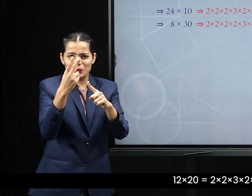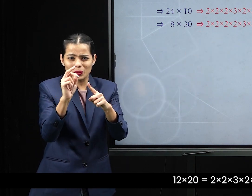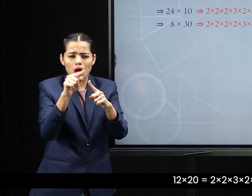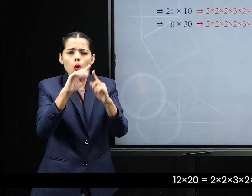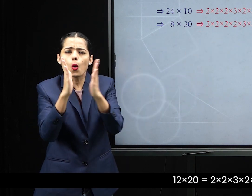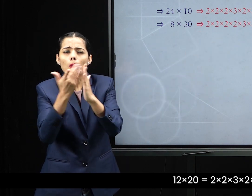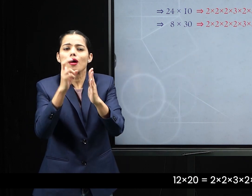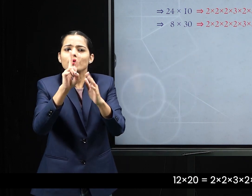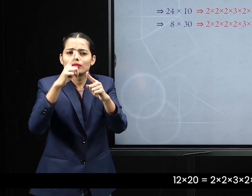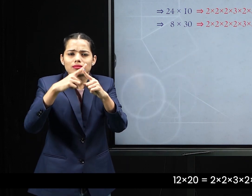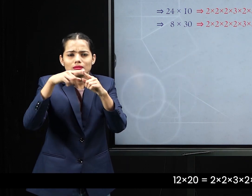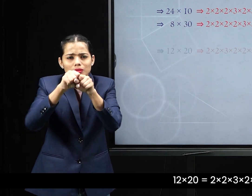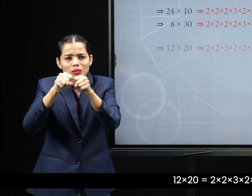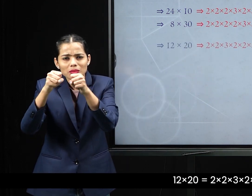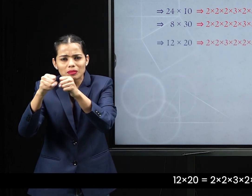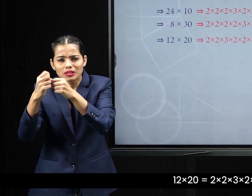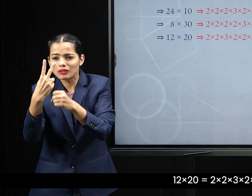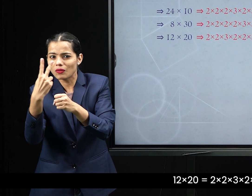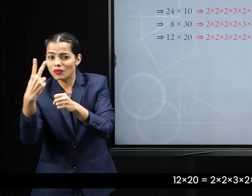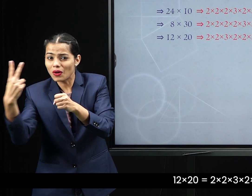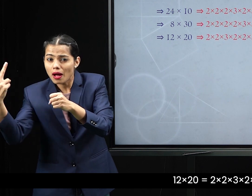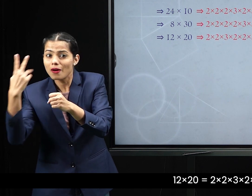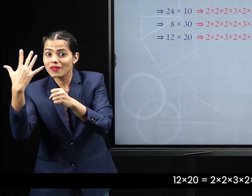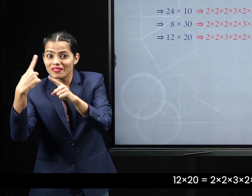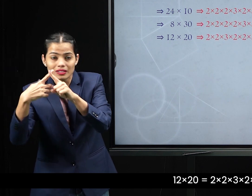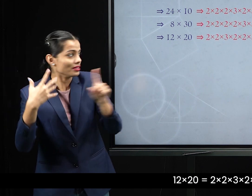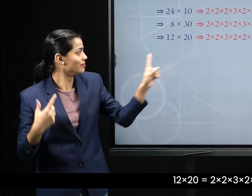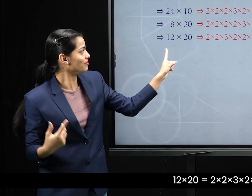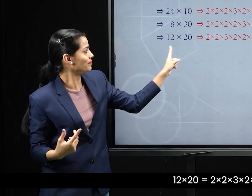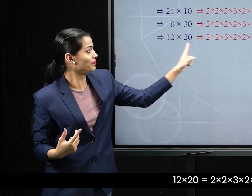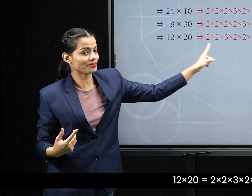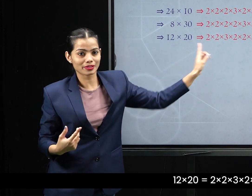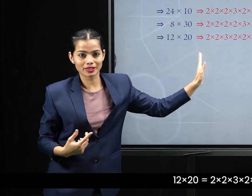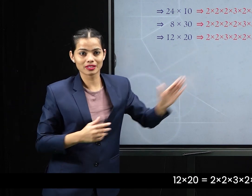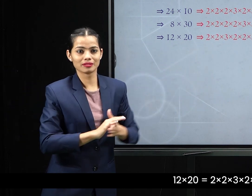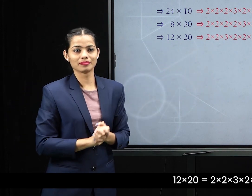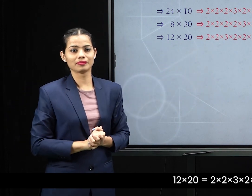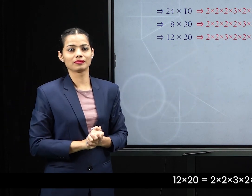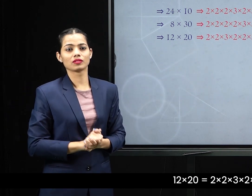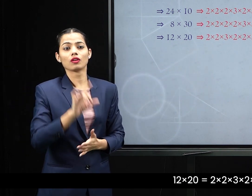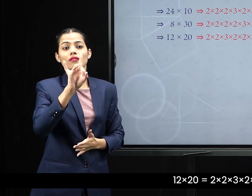12 into 20 is equal to 2 into 2 into 3 into 2 into 2 into